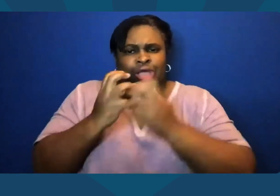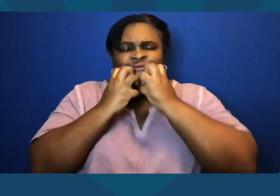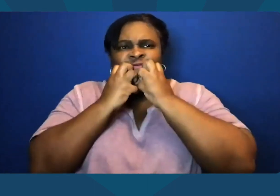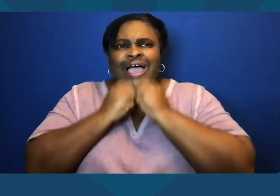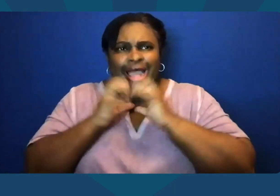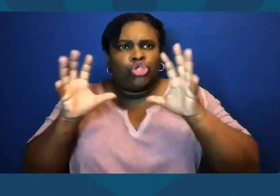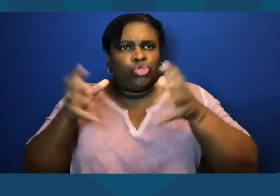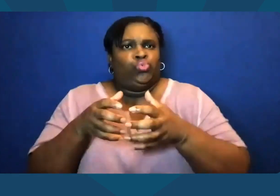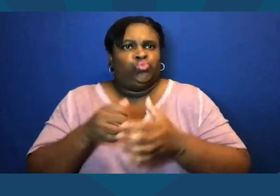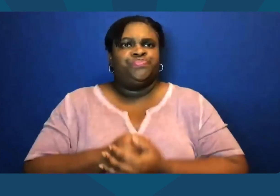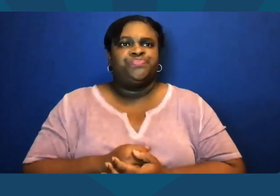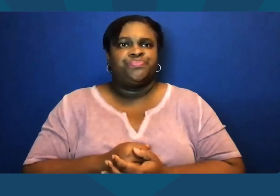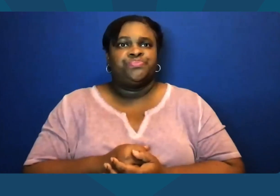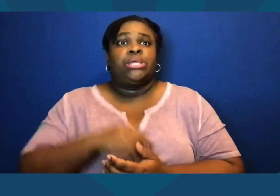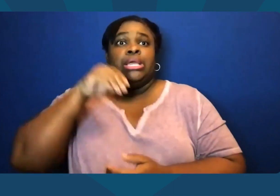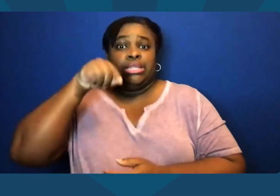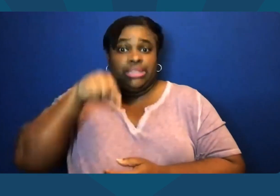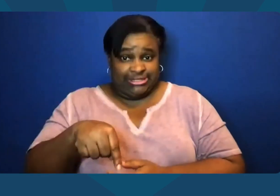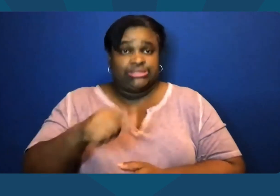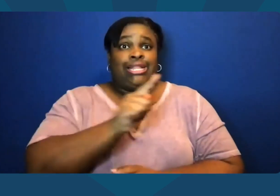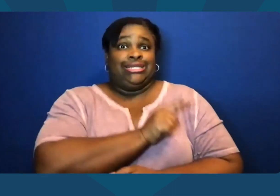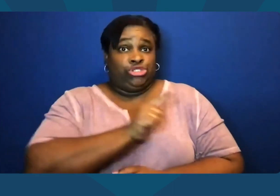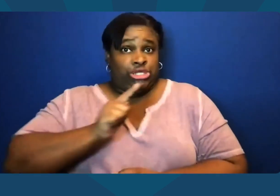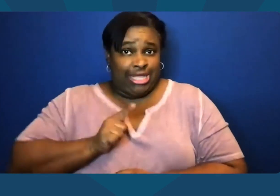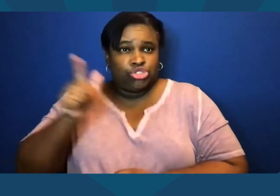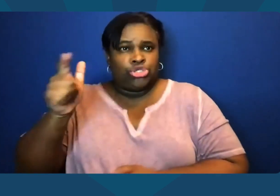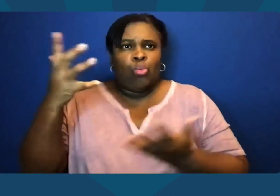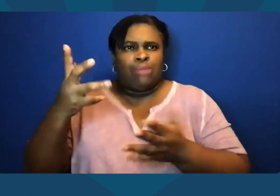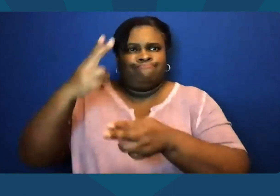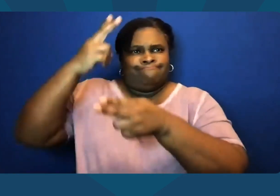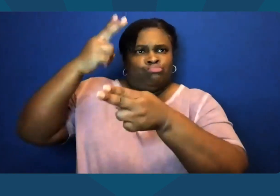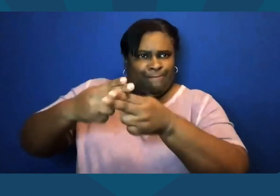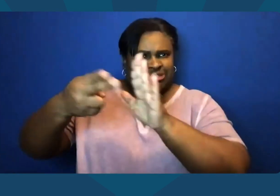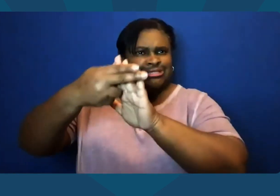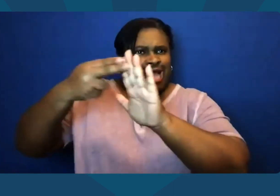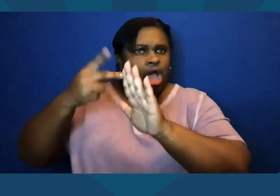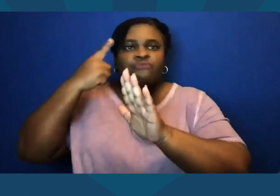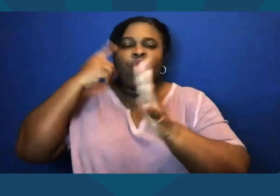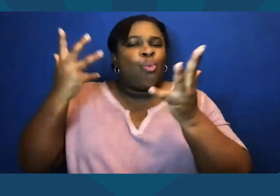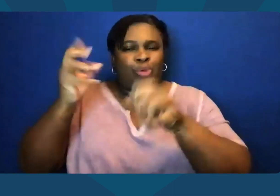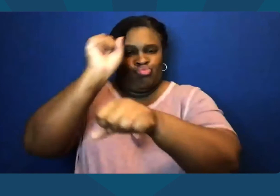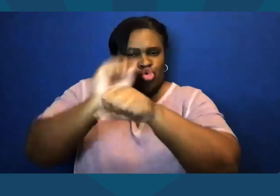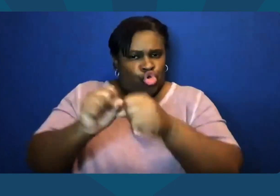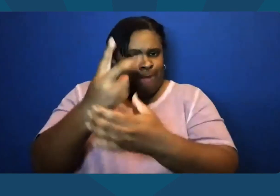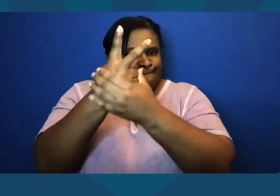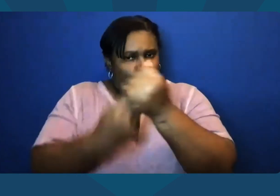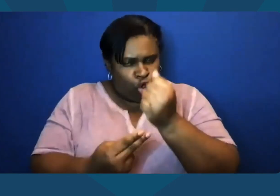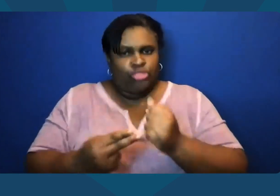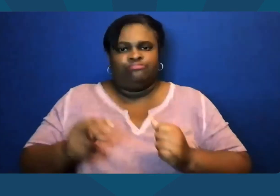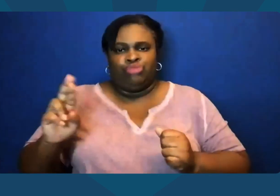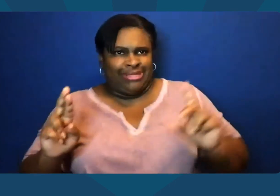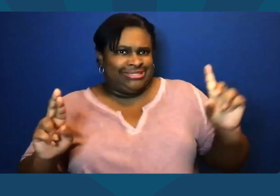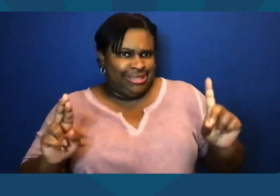and honoring our shared values. In the legislature, she has a